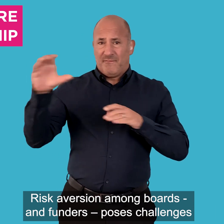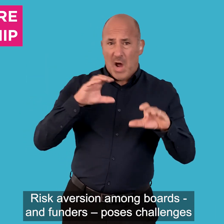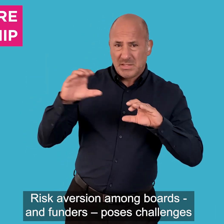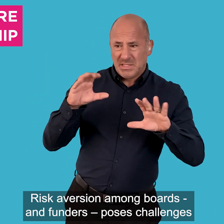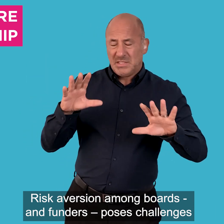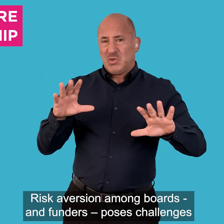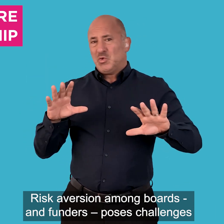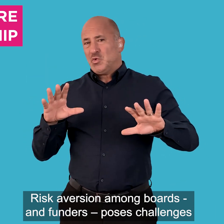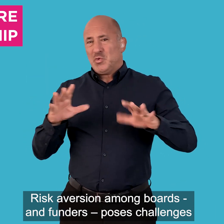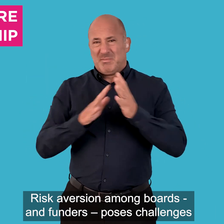poses challenges.